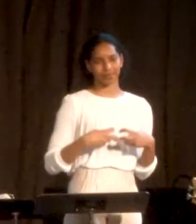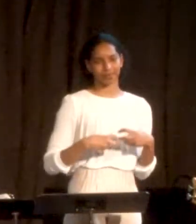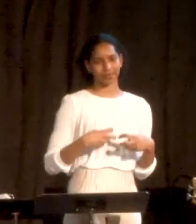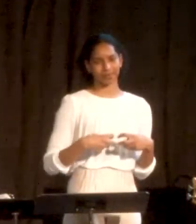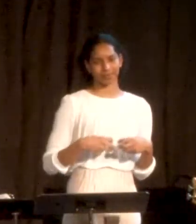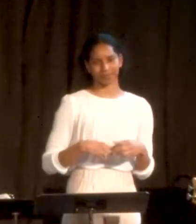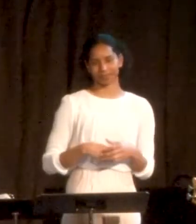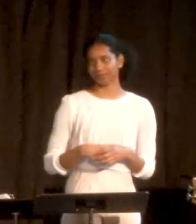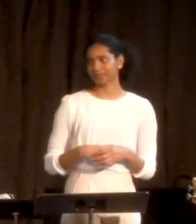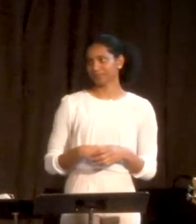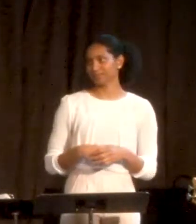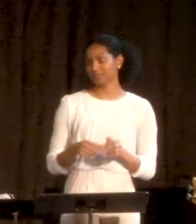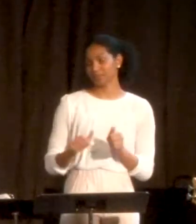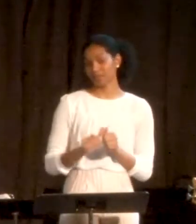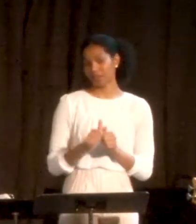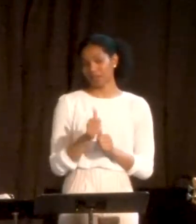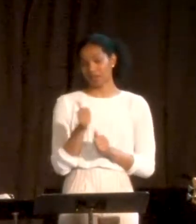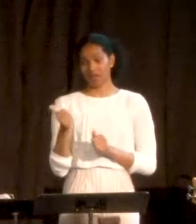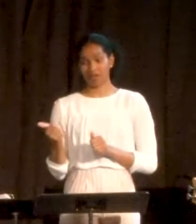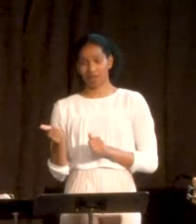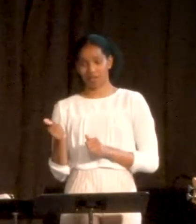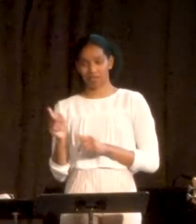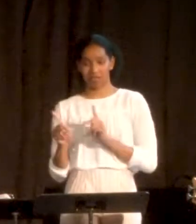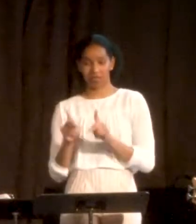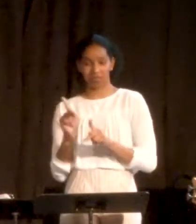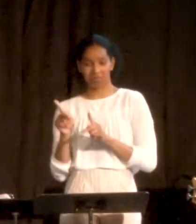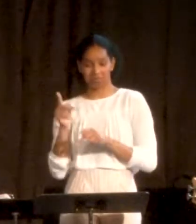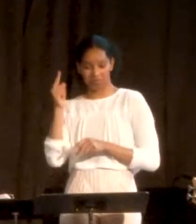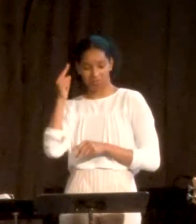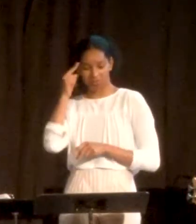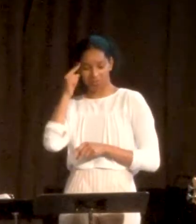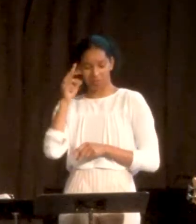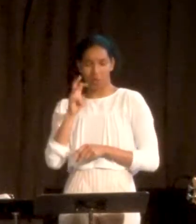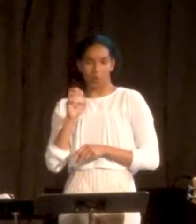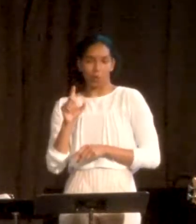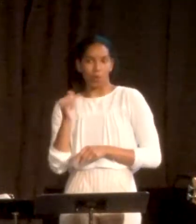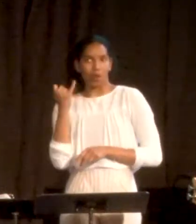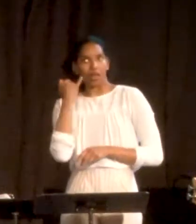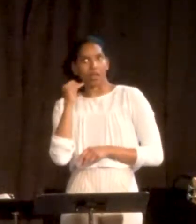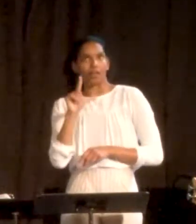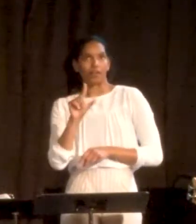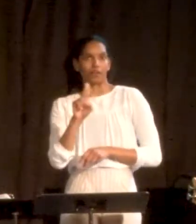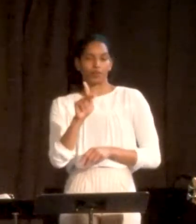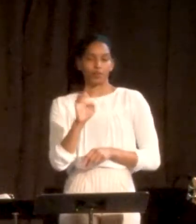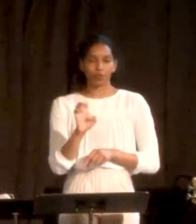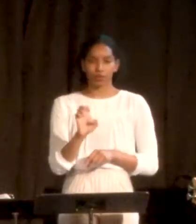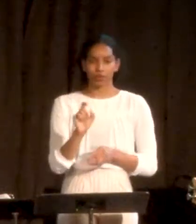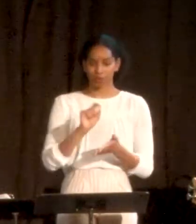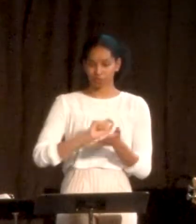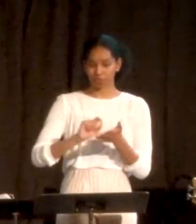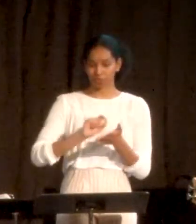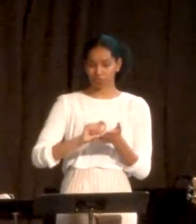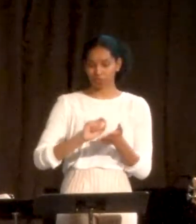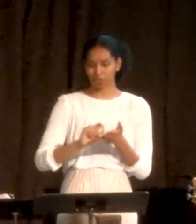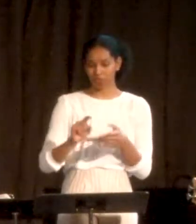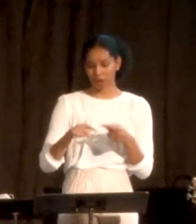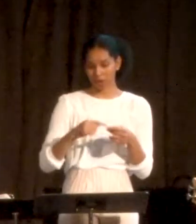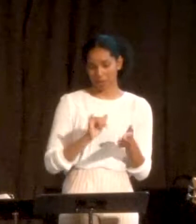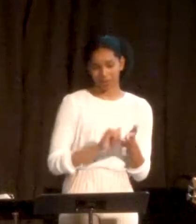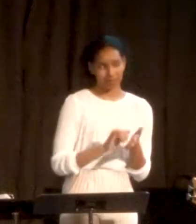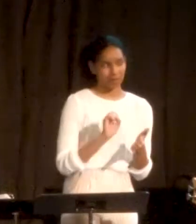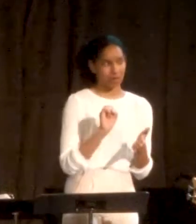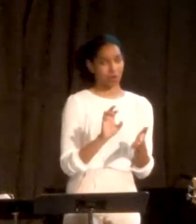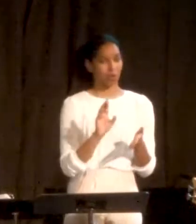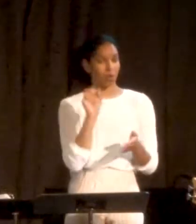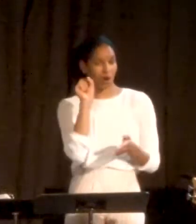And other scholars wonder if, well, if Luke, writing decades later, even understood what the fight was